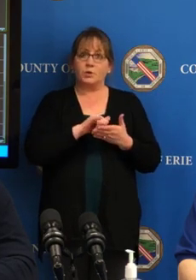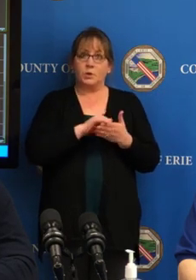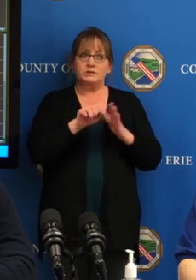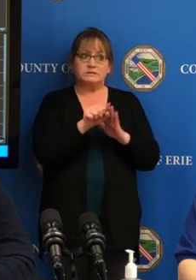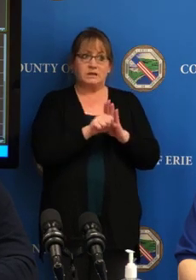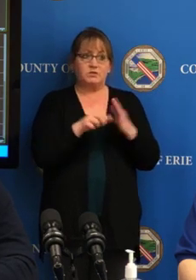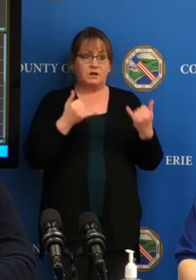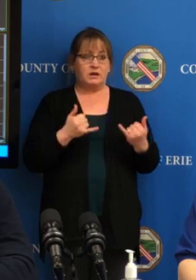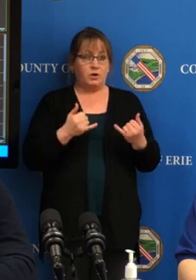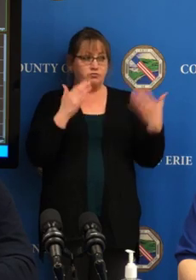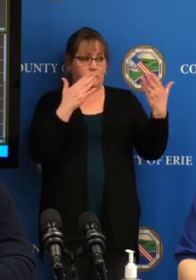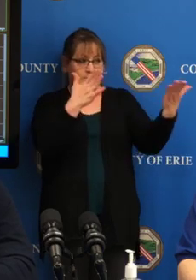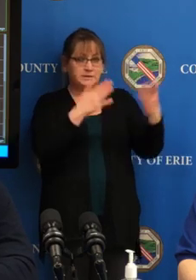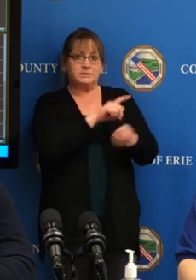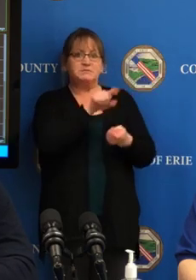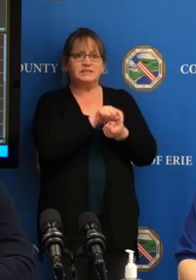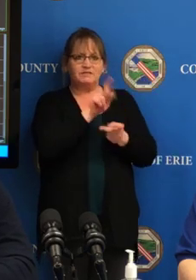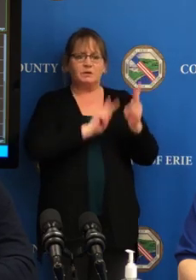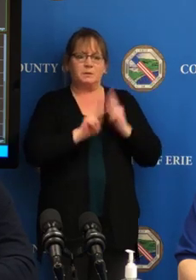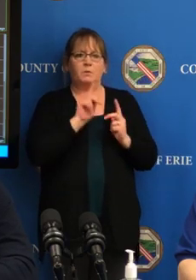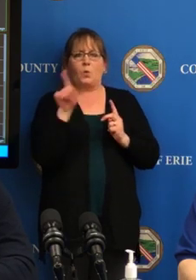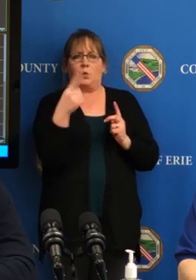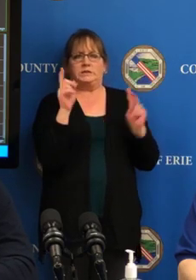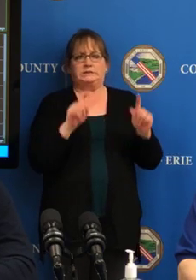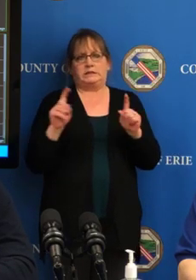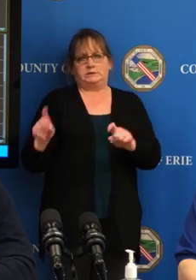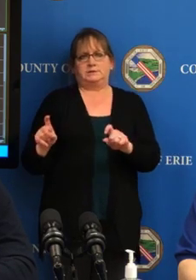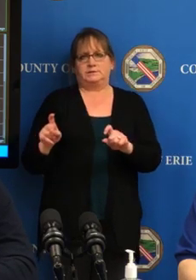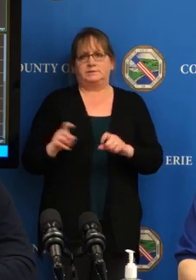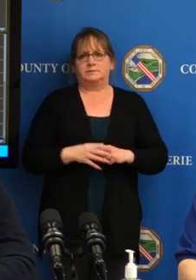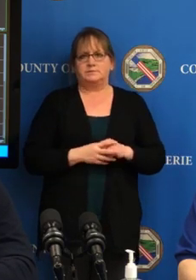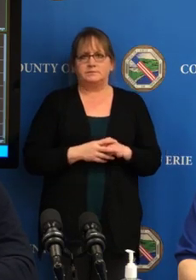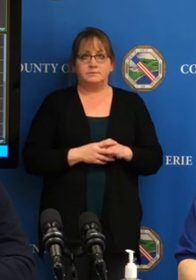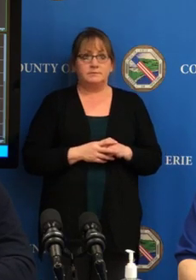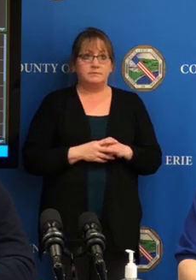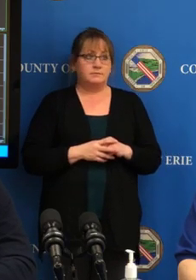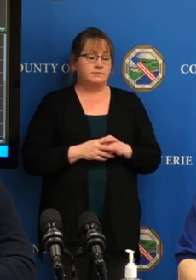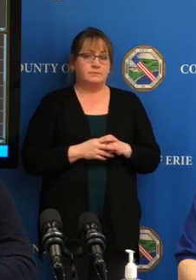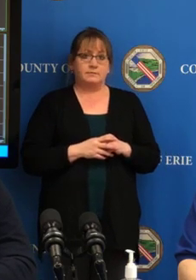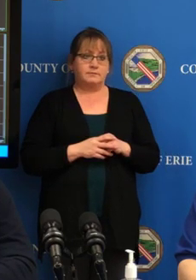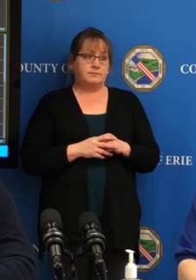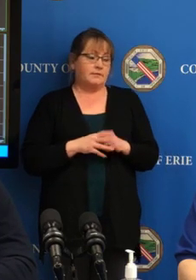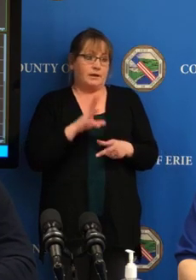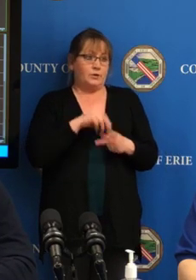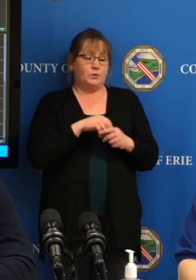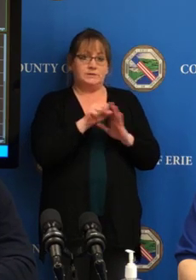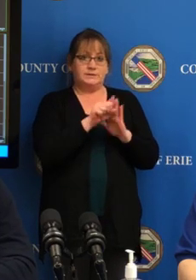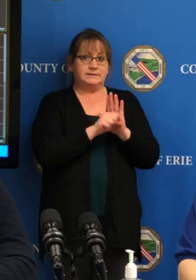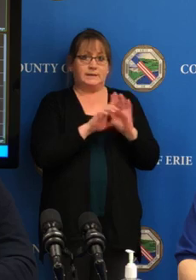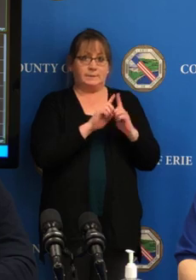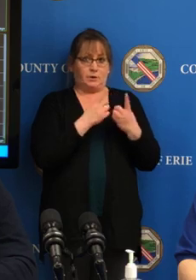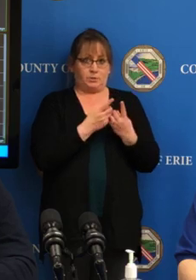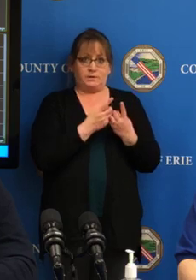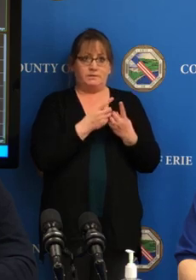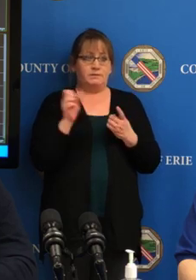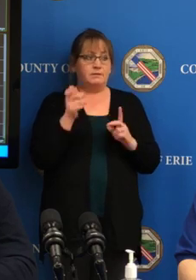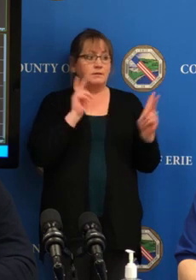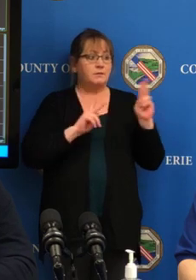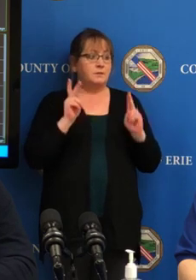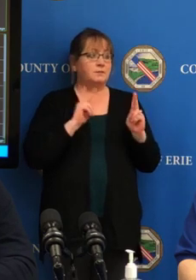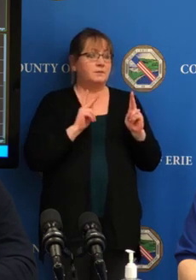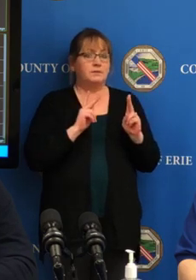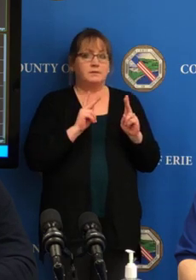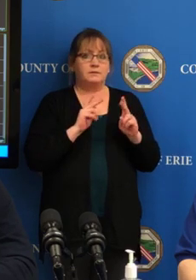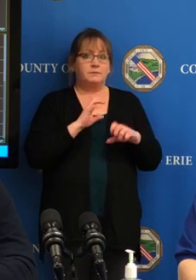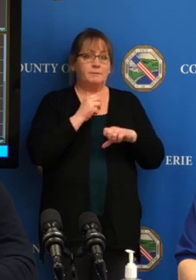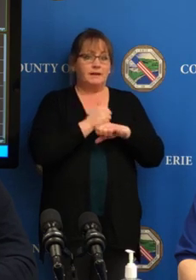is recommending only certain people get tested by the public health departments, including their own state department. And there are others who, based on